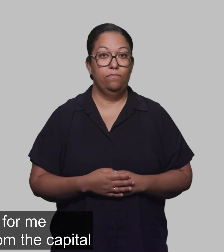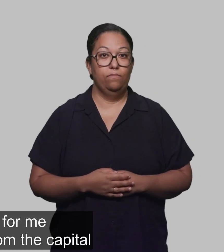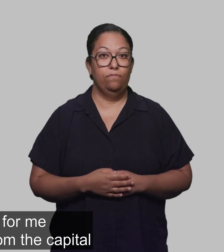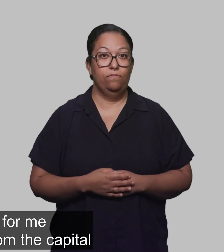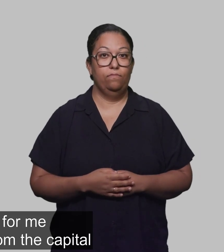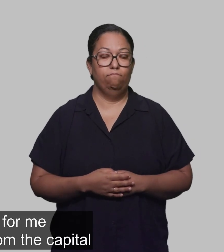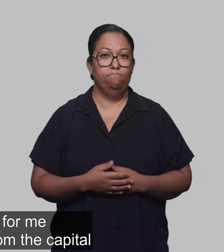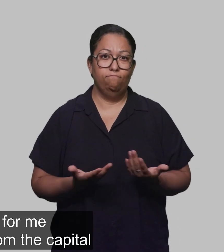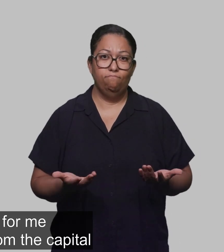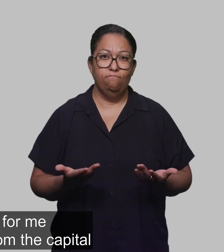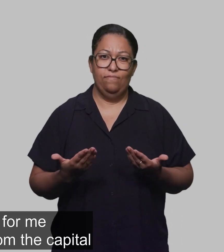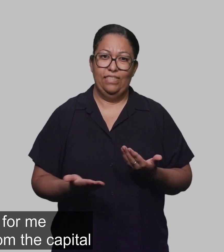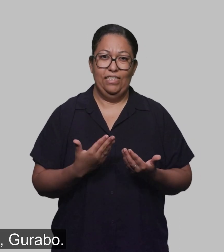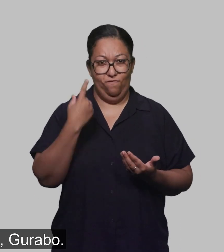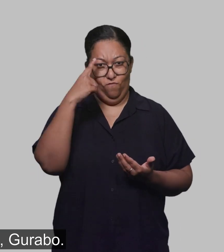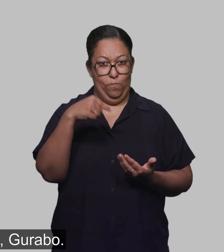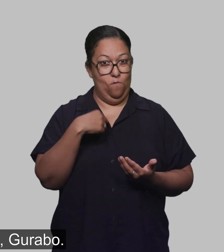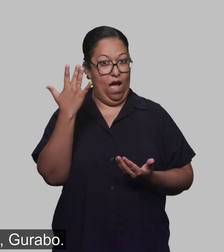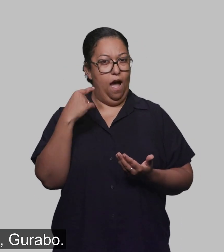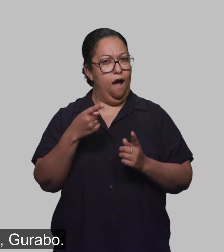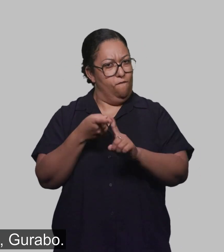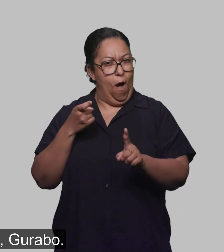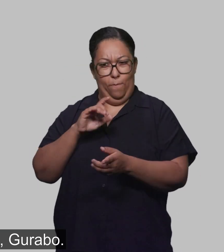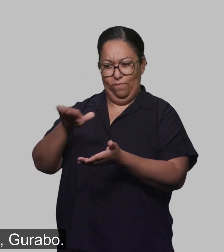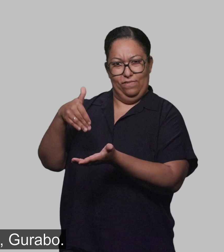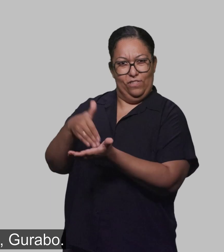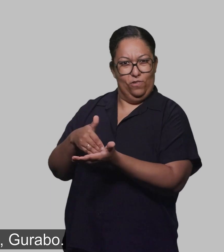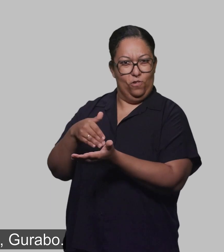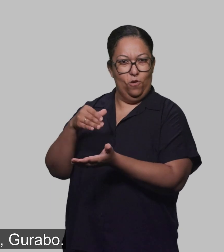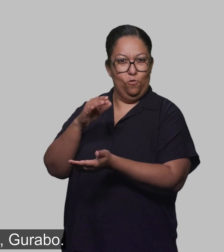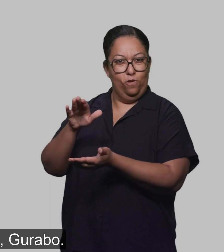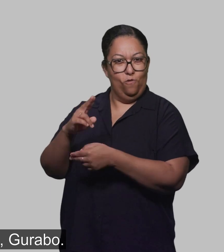This is easy for me because I come from the capital of the universe, Gurabu.